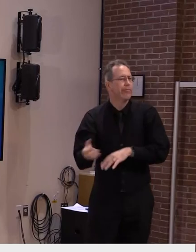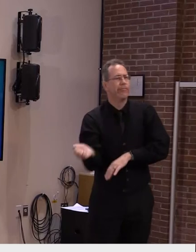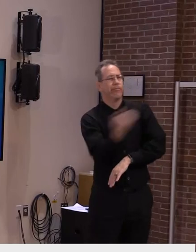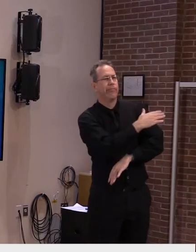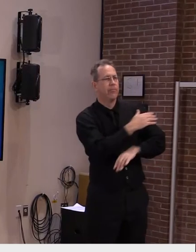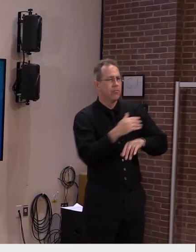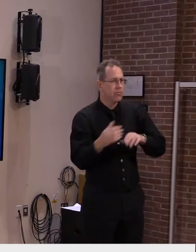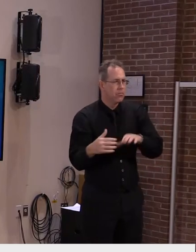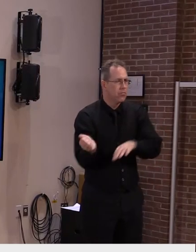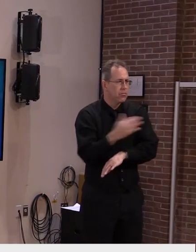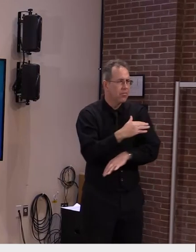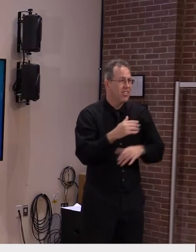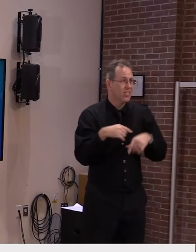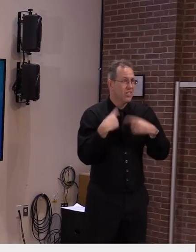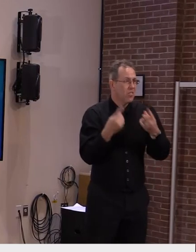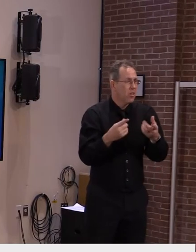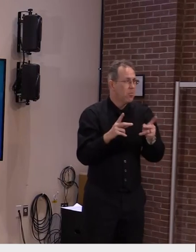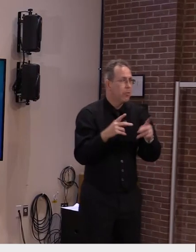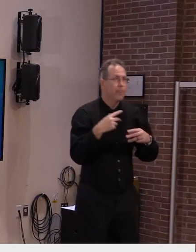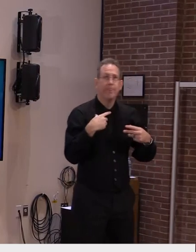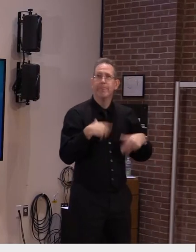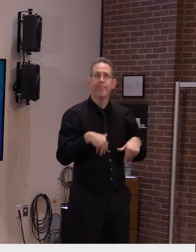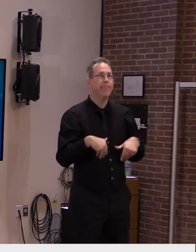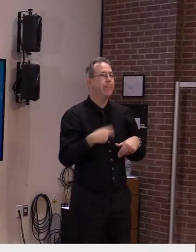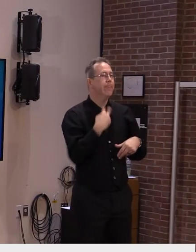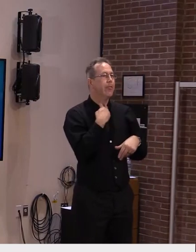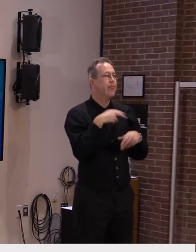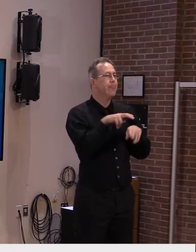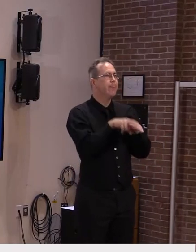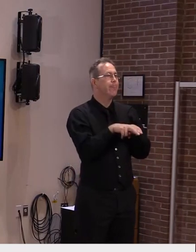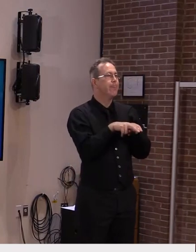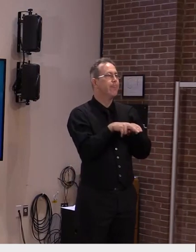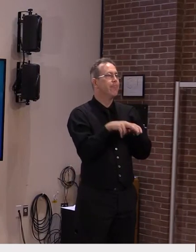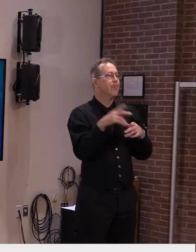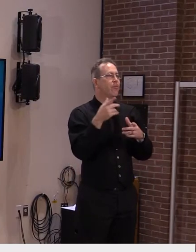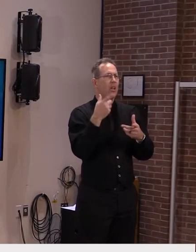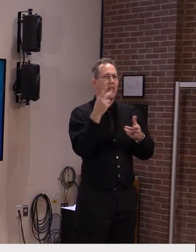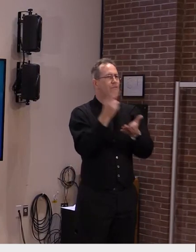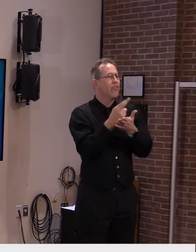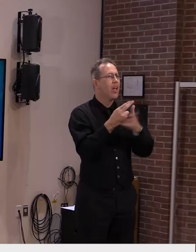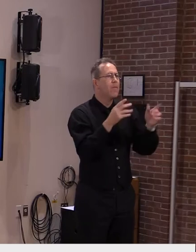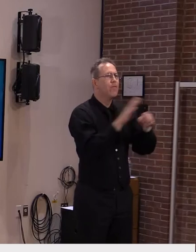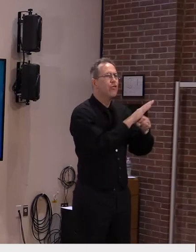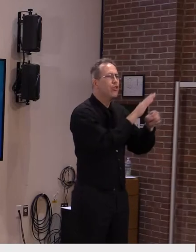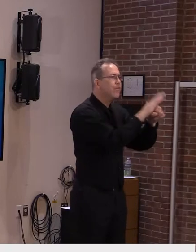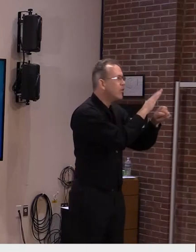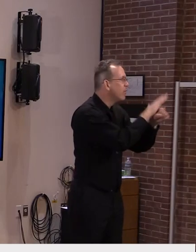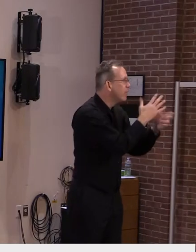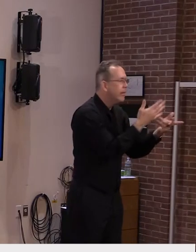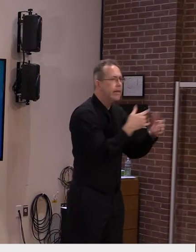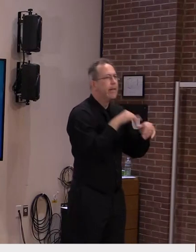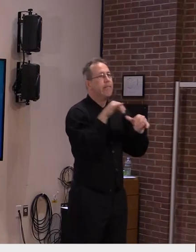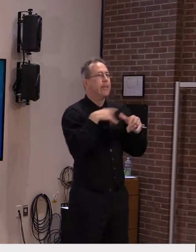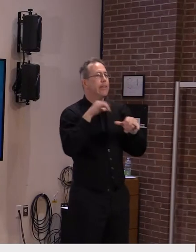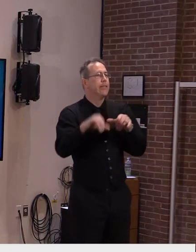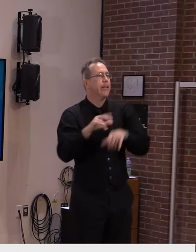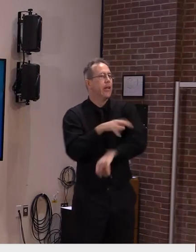being stuck in a hospital. There was just no place to move them. We, as a state, helped